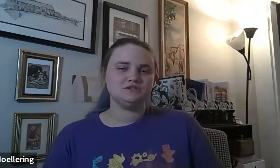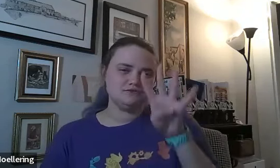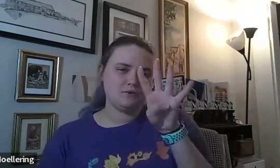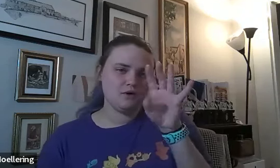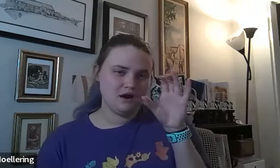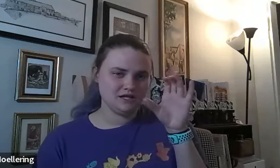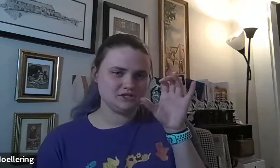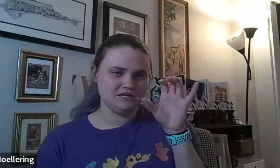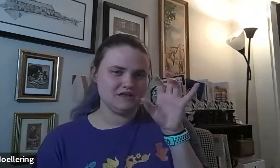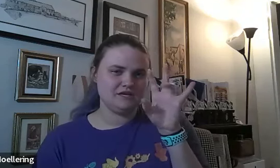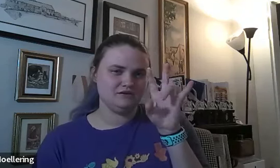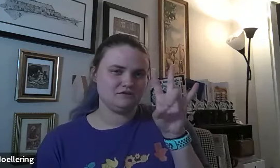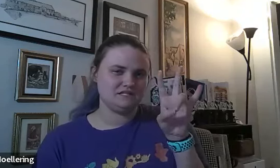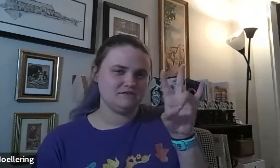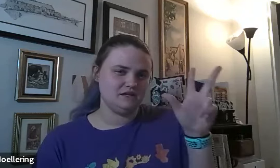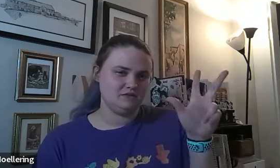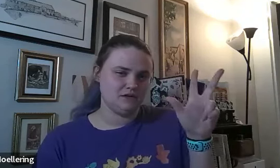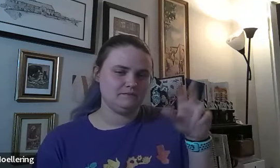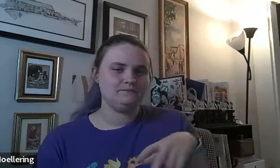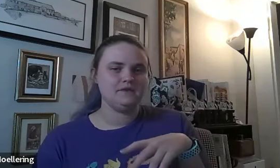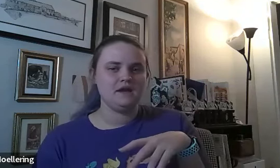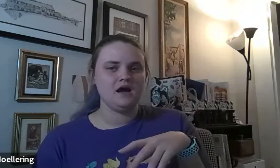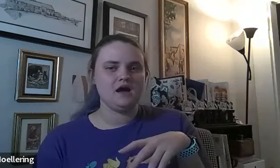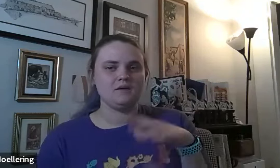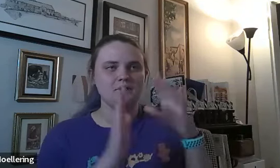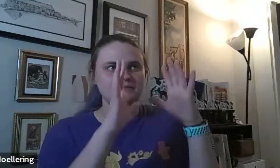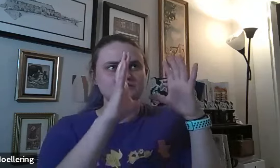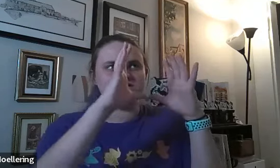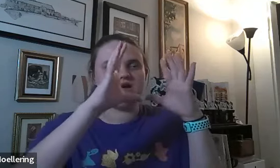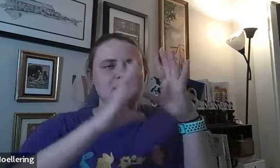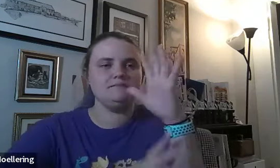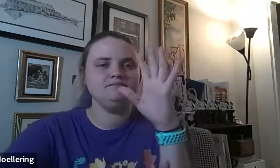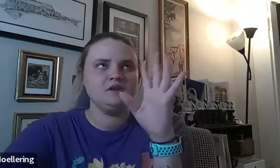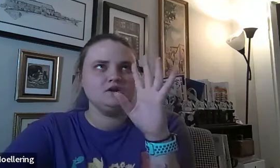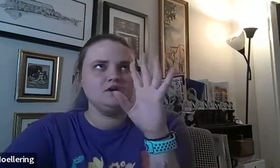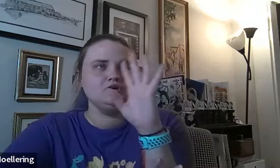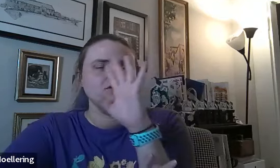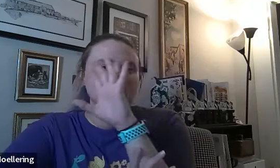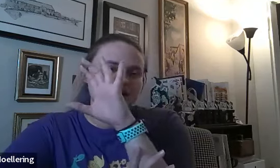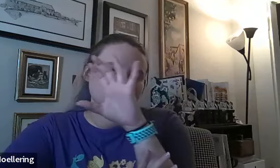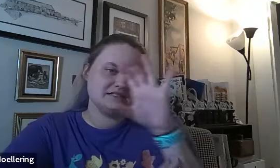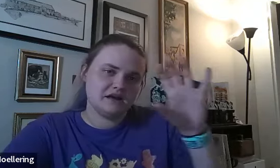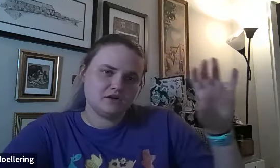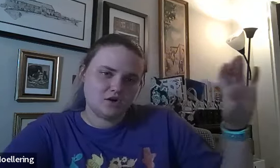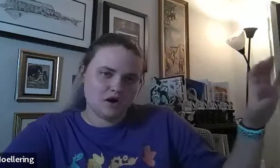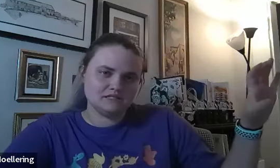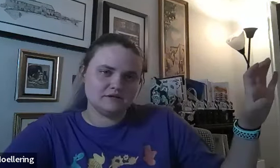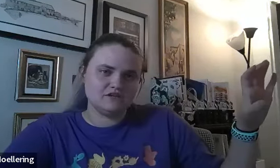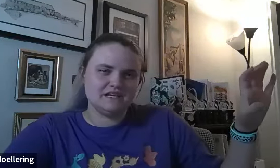do 400 and then you go 73. Most of the time you can slide across, especially if it gets